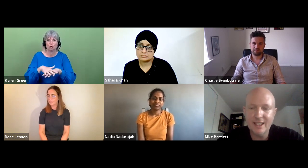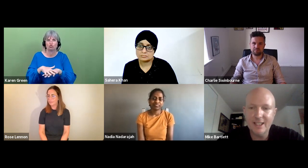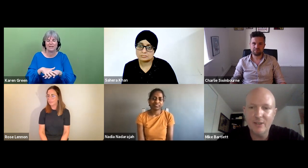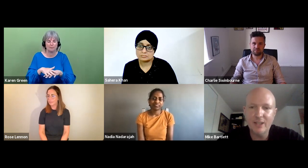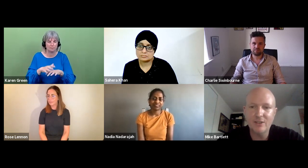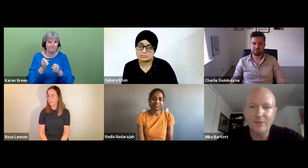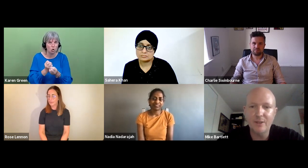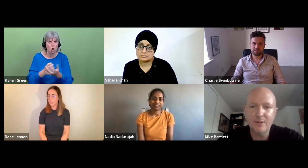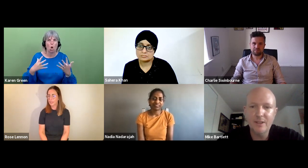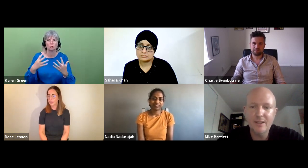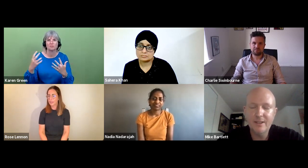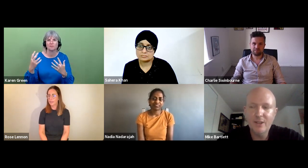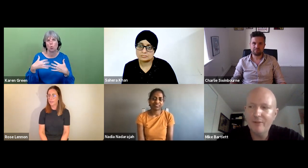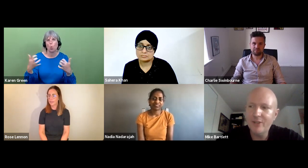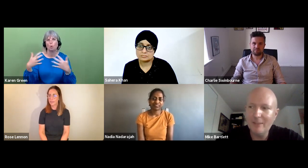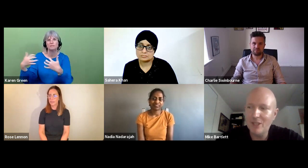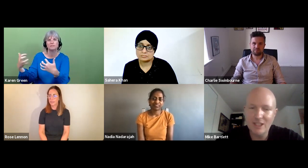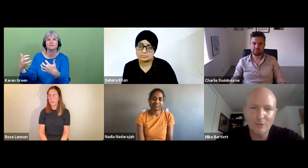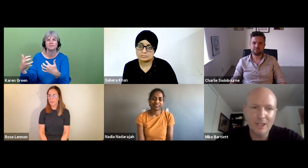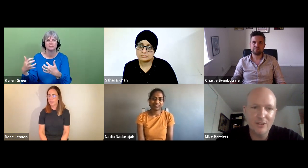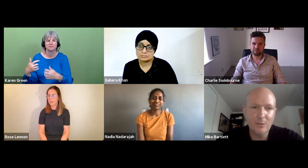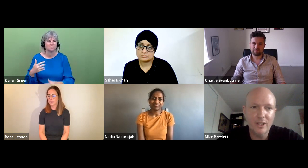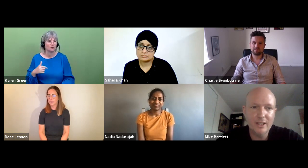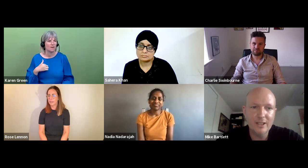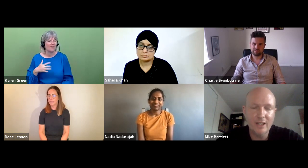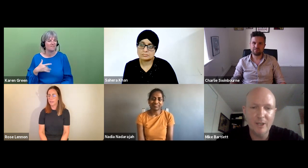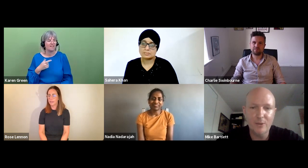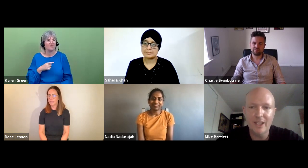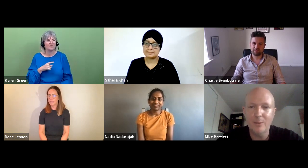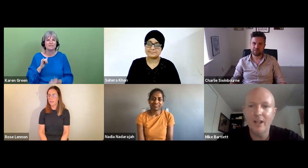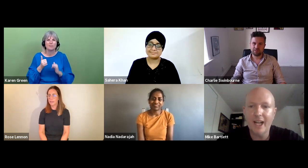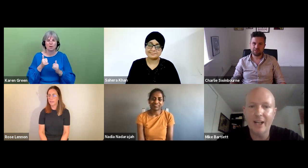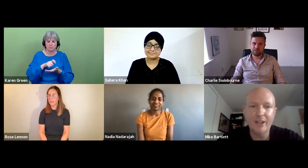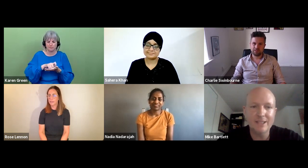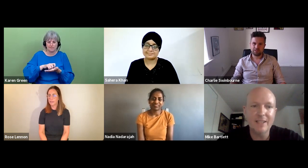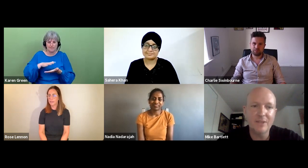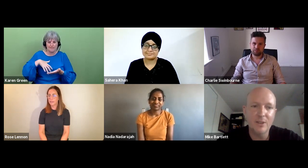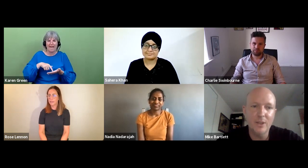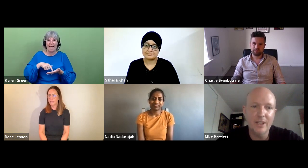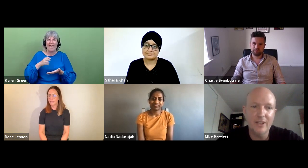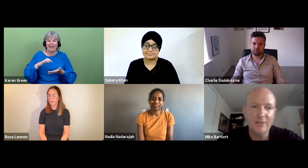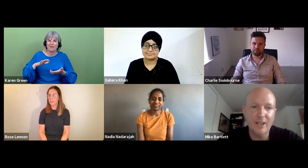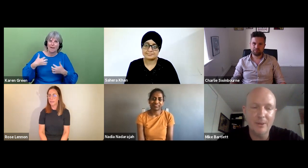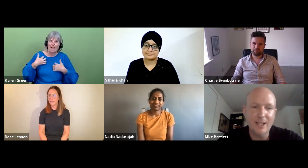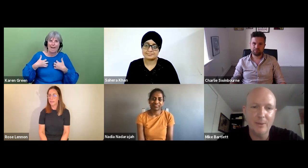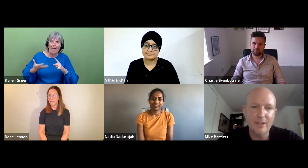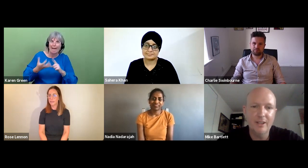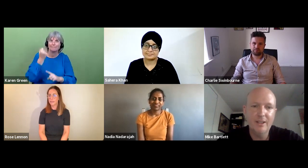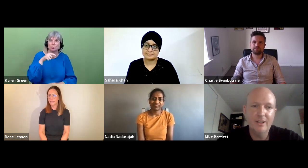think I sort of feel you have those ambitions for pieces of work that are both within the work and how they're received in the audience. And I feel like with that one,